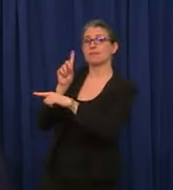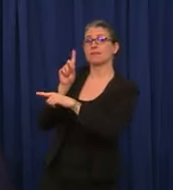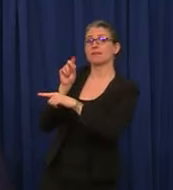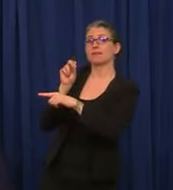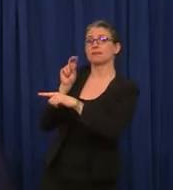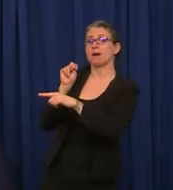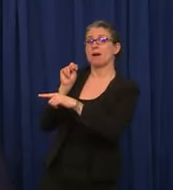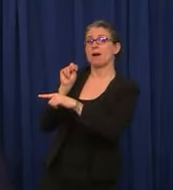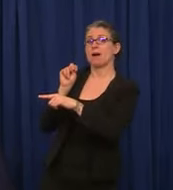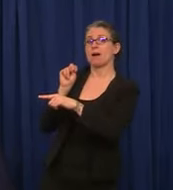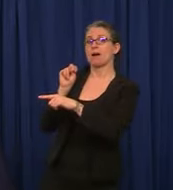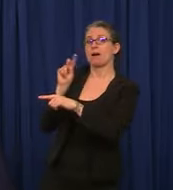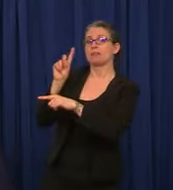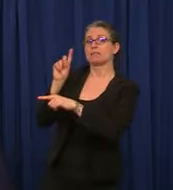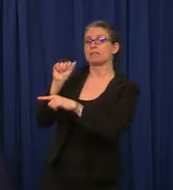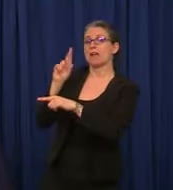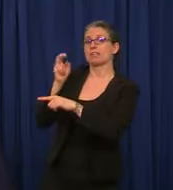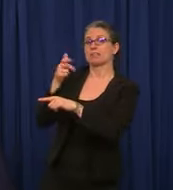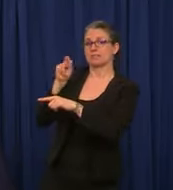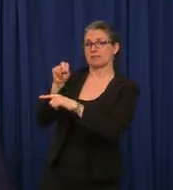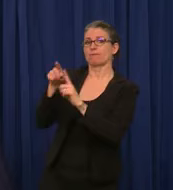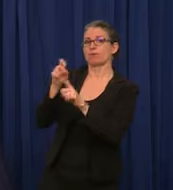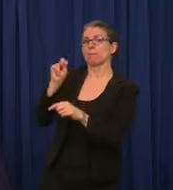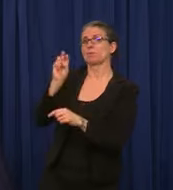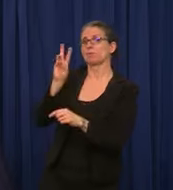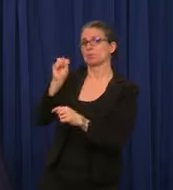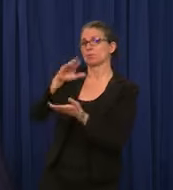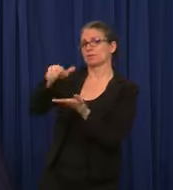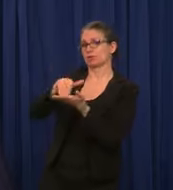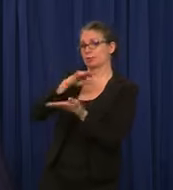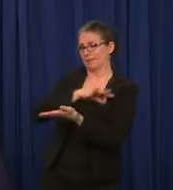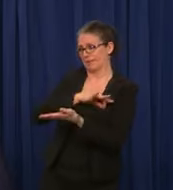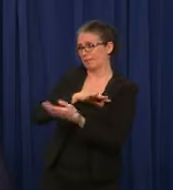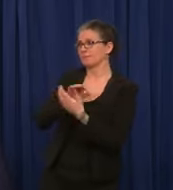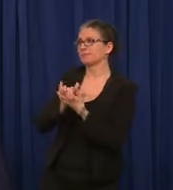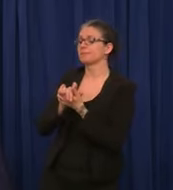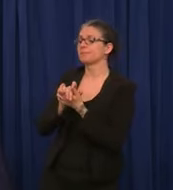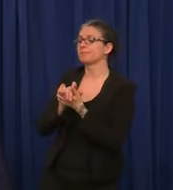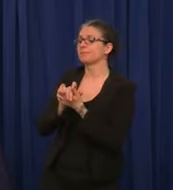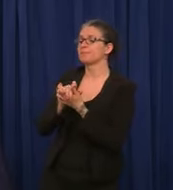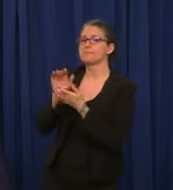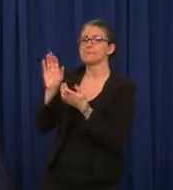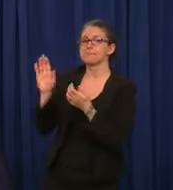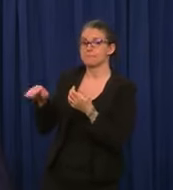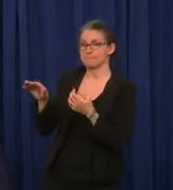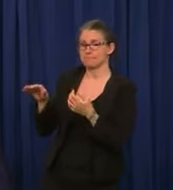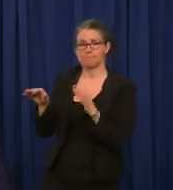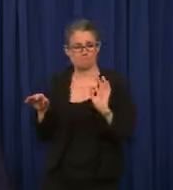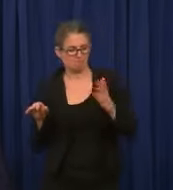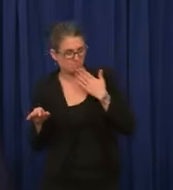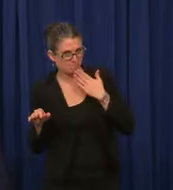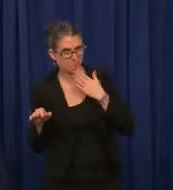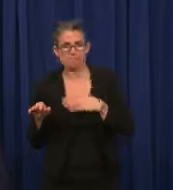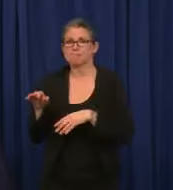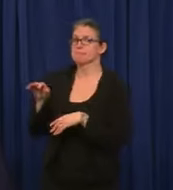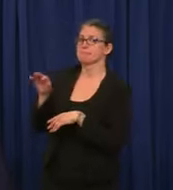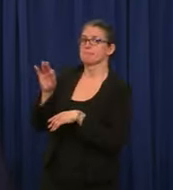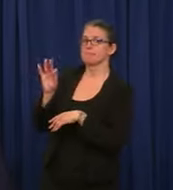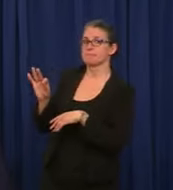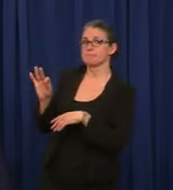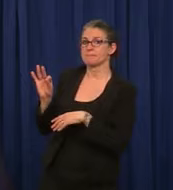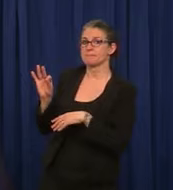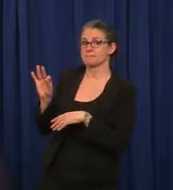Yes, good morning, Dr. Shah. Question about how do people know or how will people know when they have